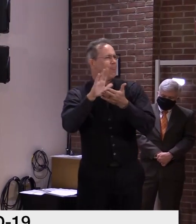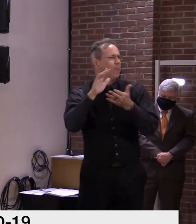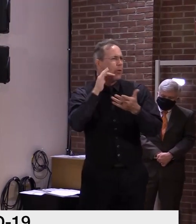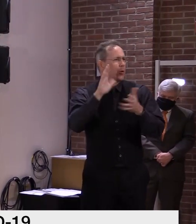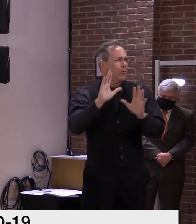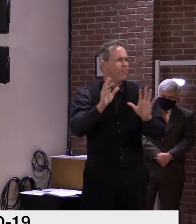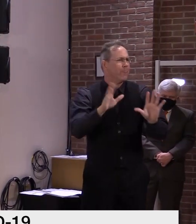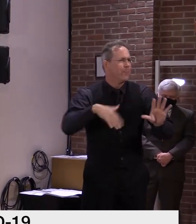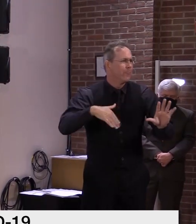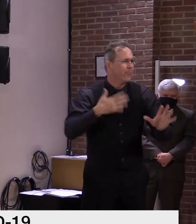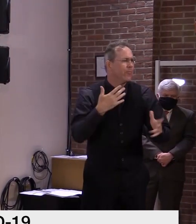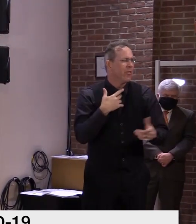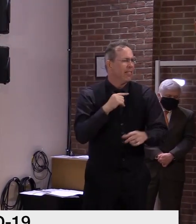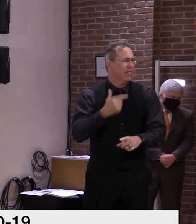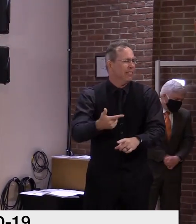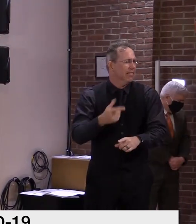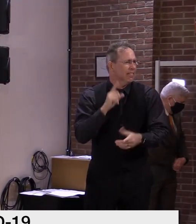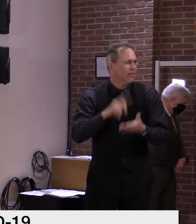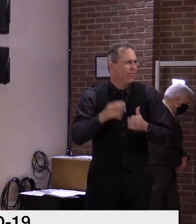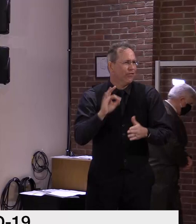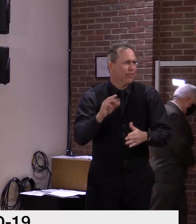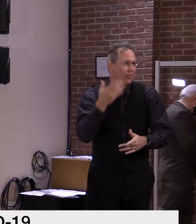All right, thank you.